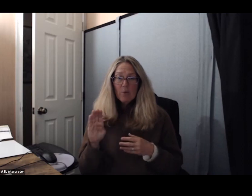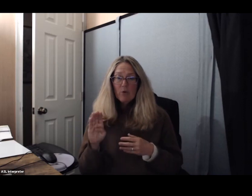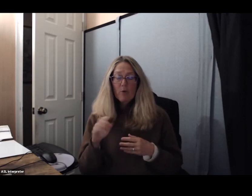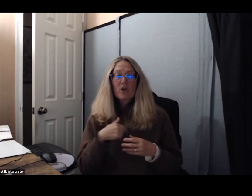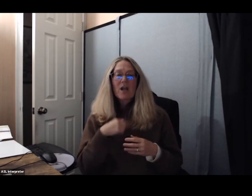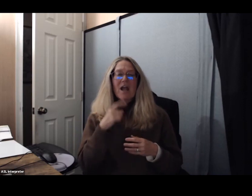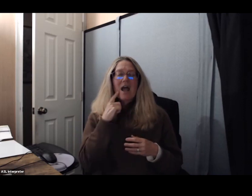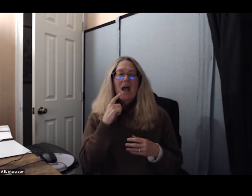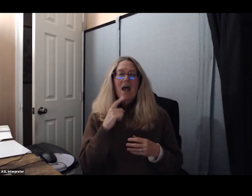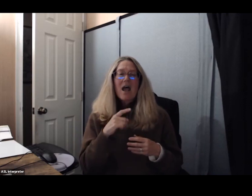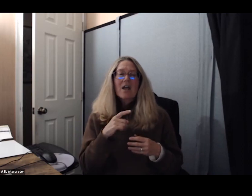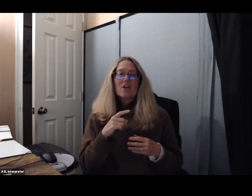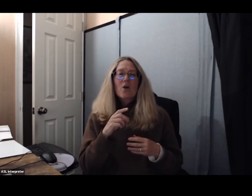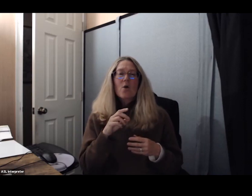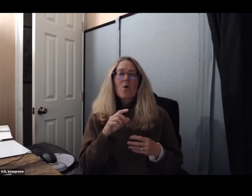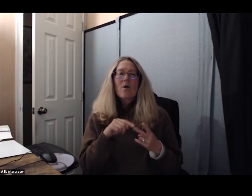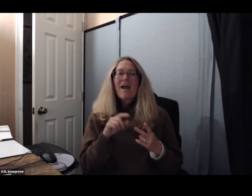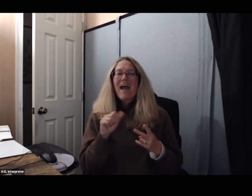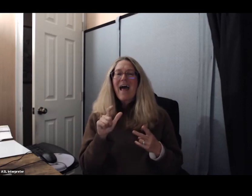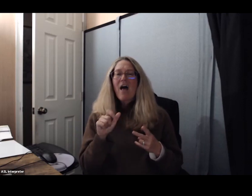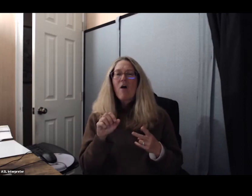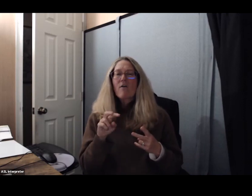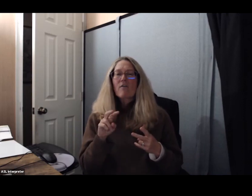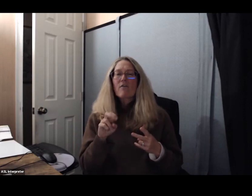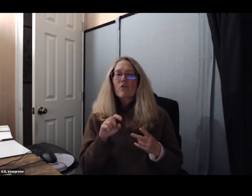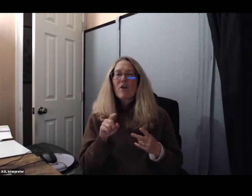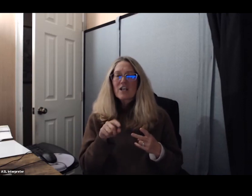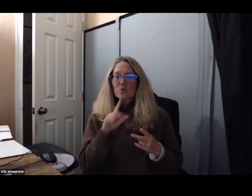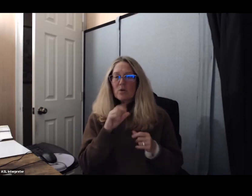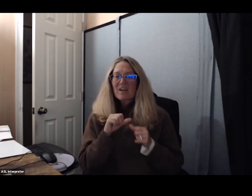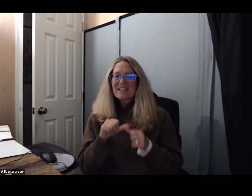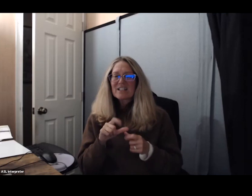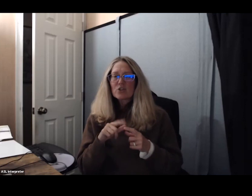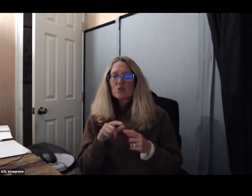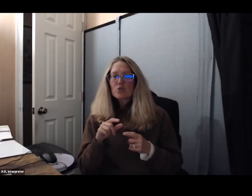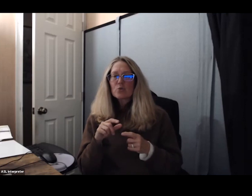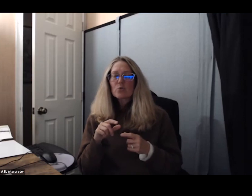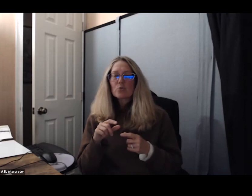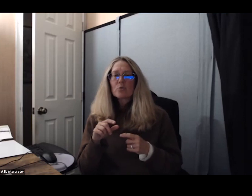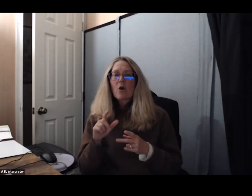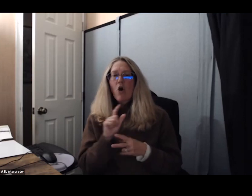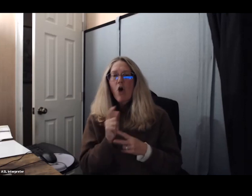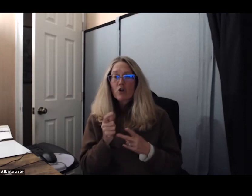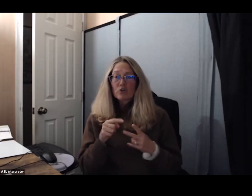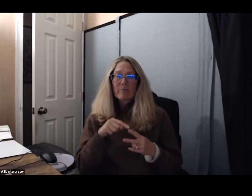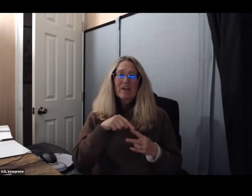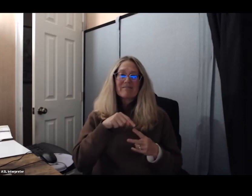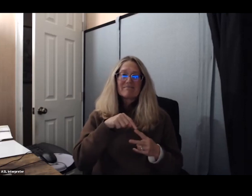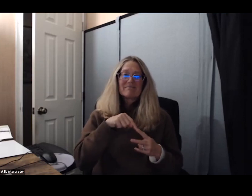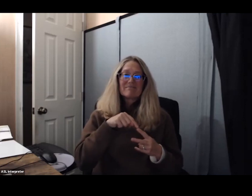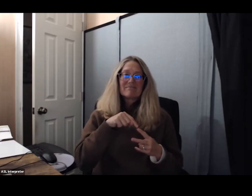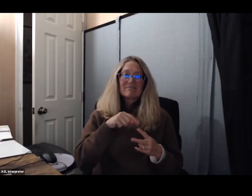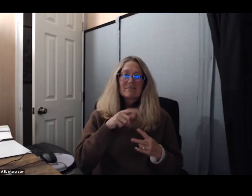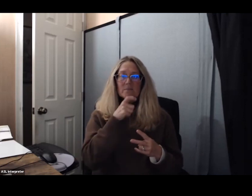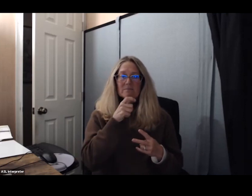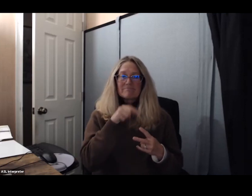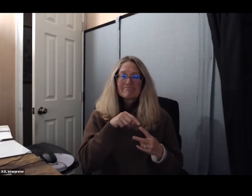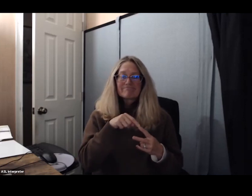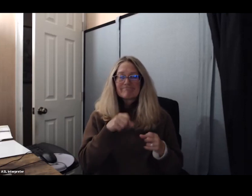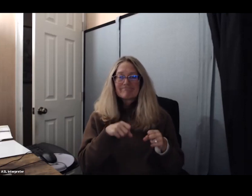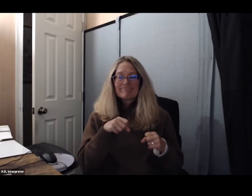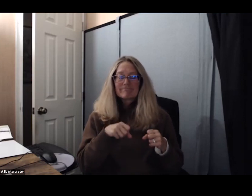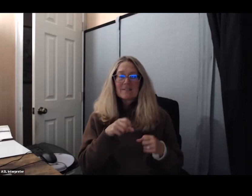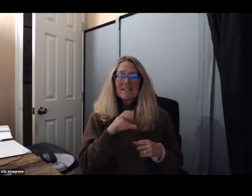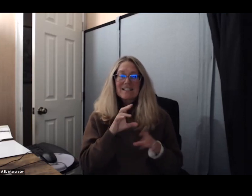be all right with still continue to be the alternate on that. I'm not sure about the rep, because it's 7